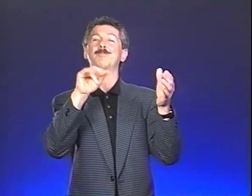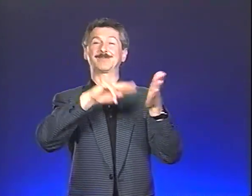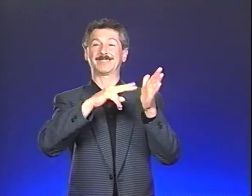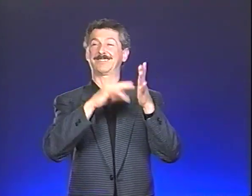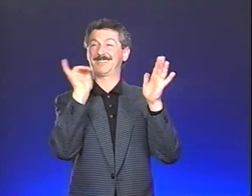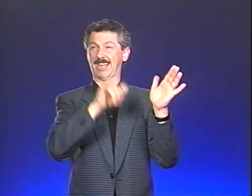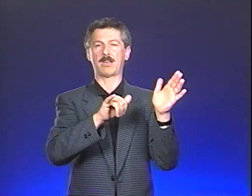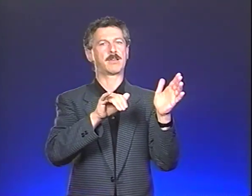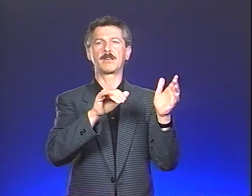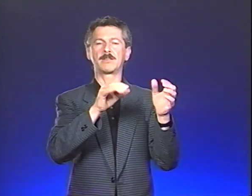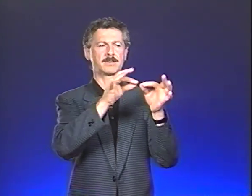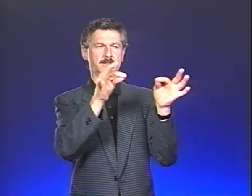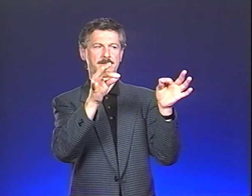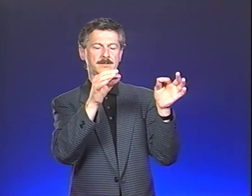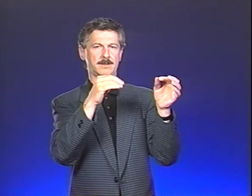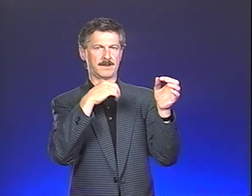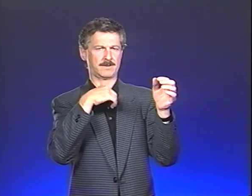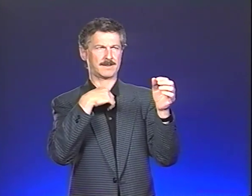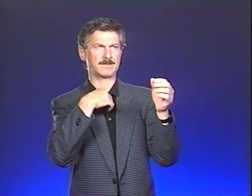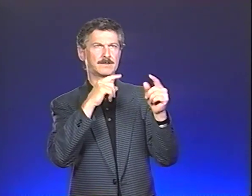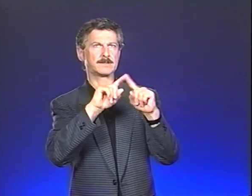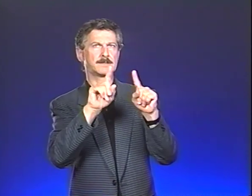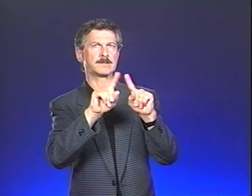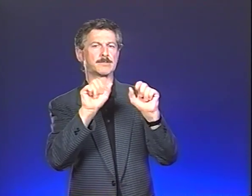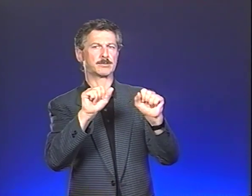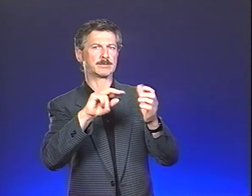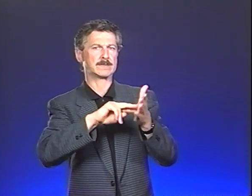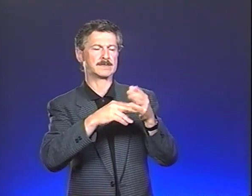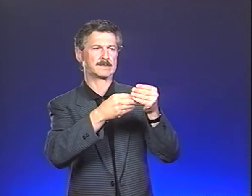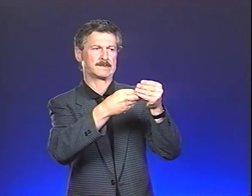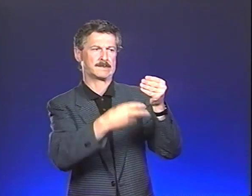In languages, a sentence can have more than one meaning,